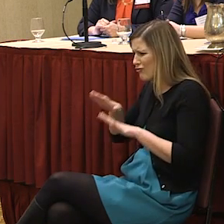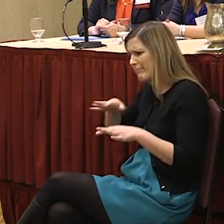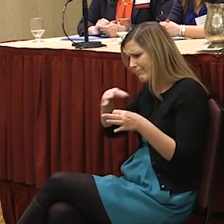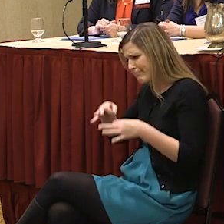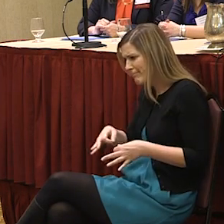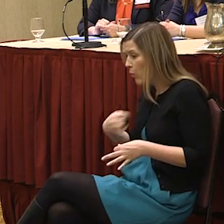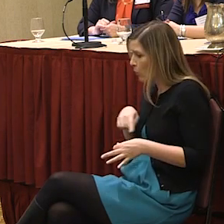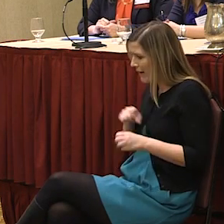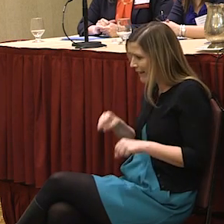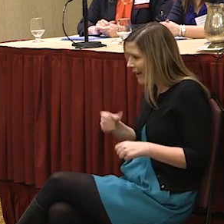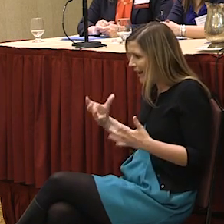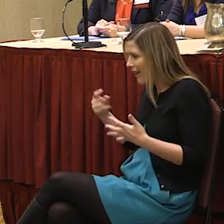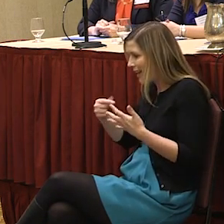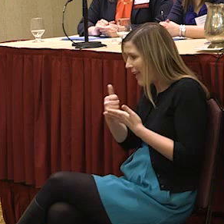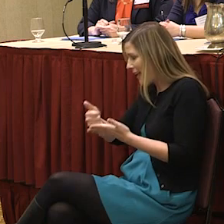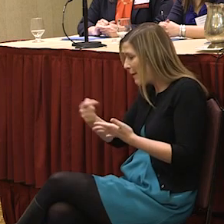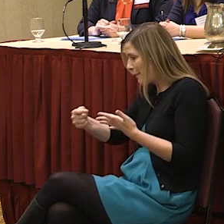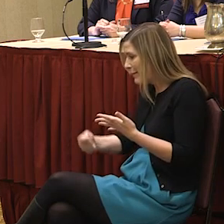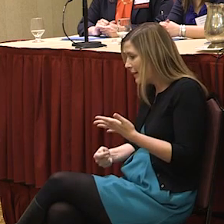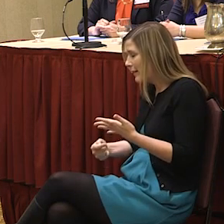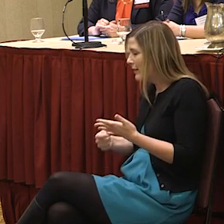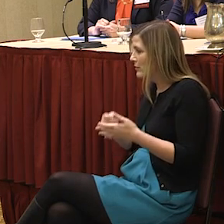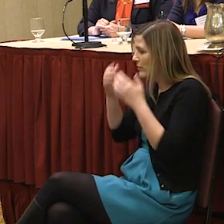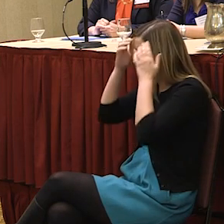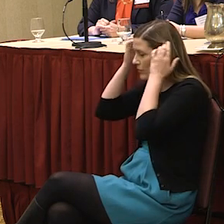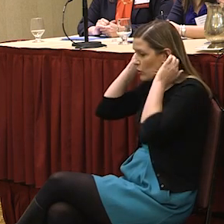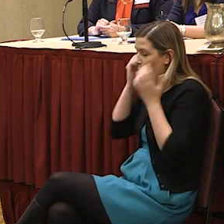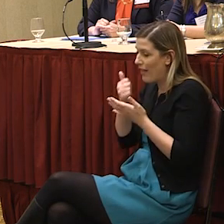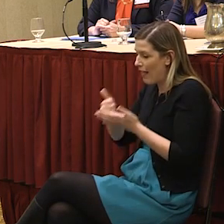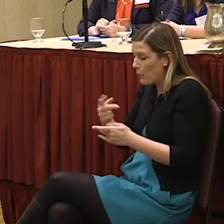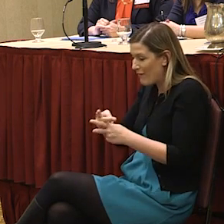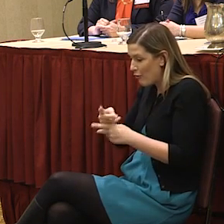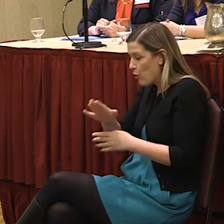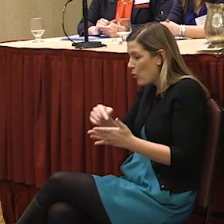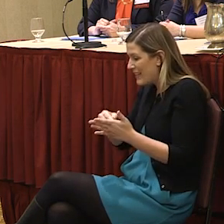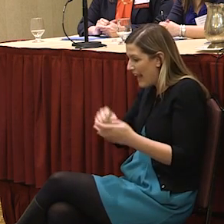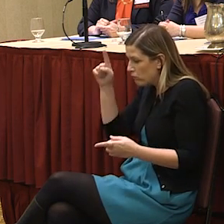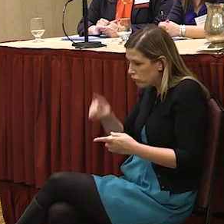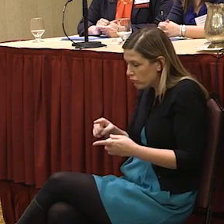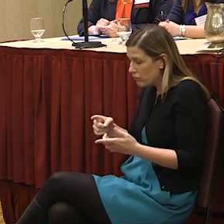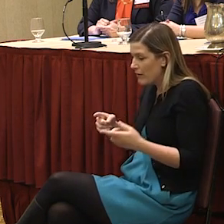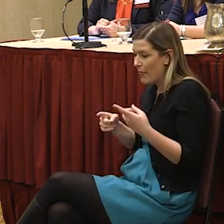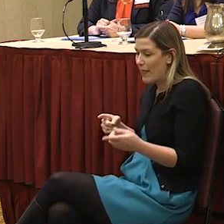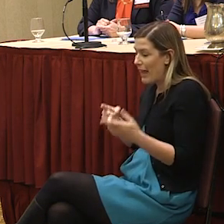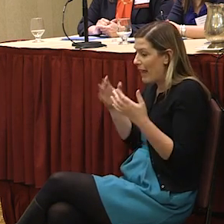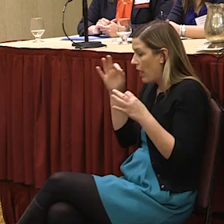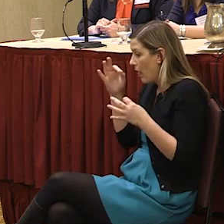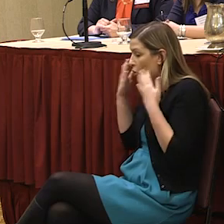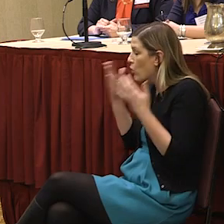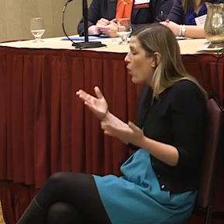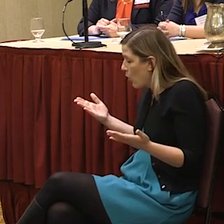saying, well, we can help you pay down some of that debt. There's this program over here or whatever, and they don't know anything about